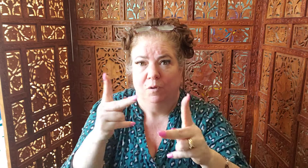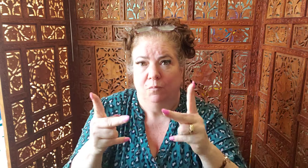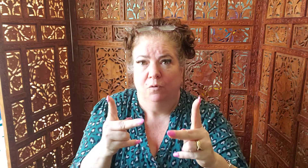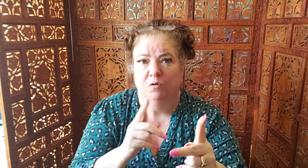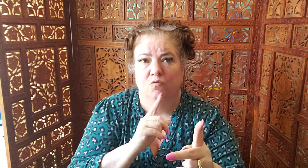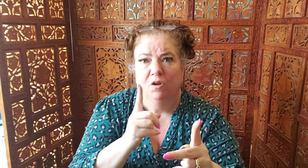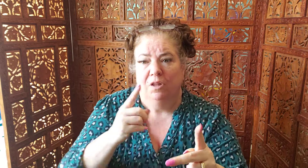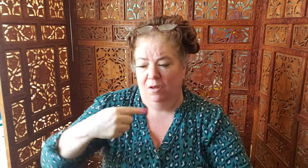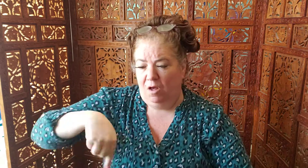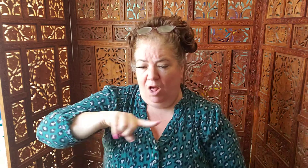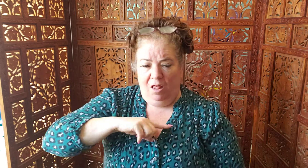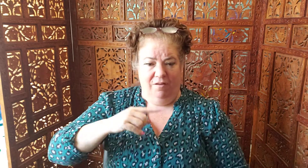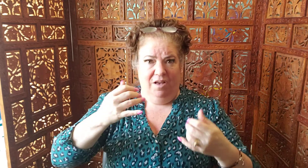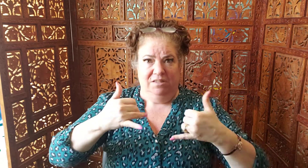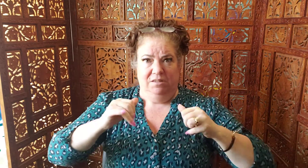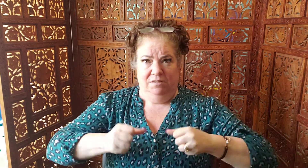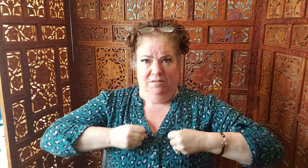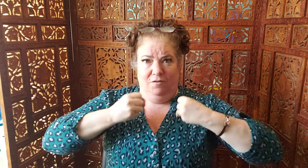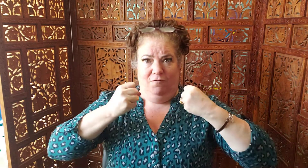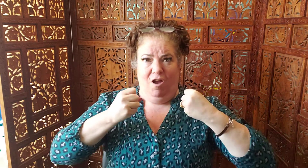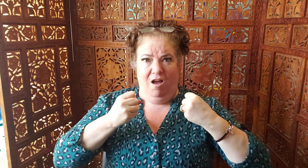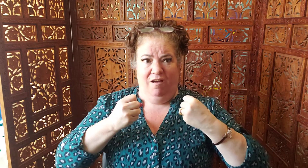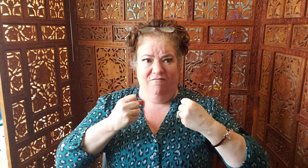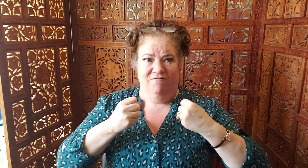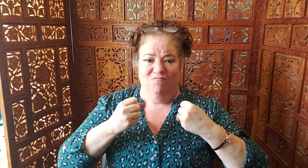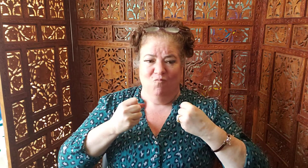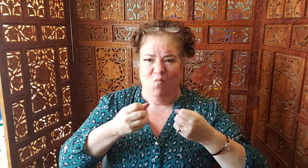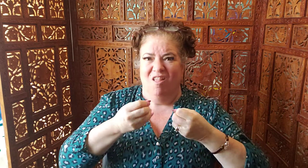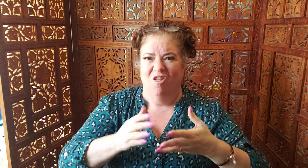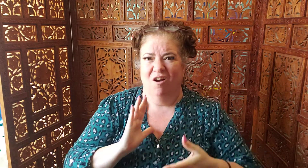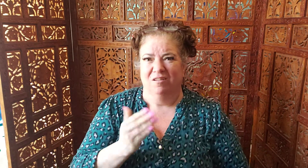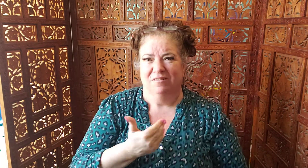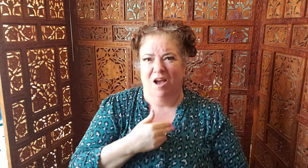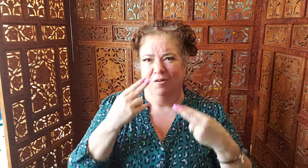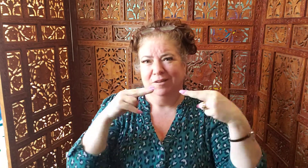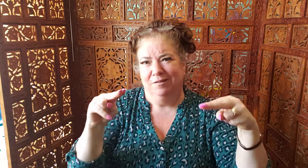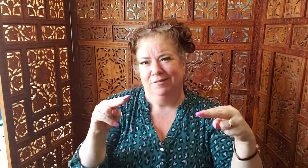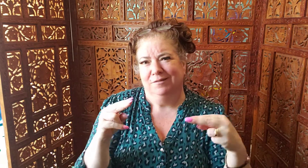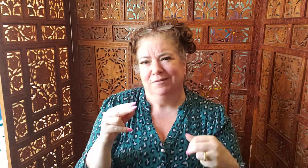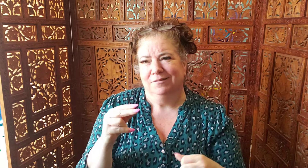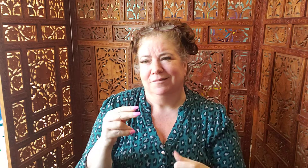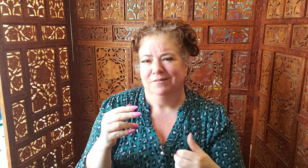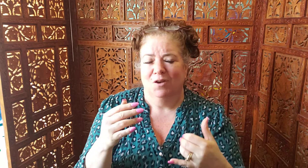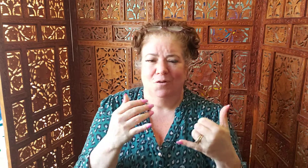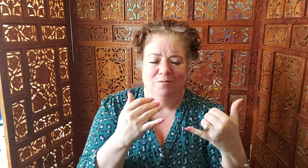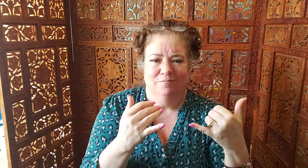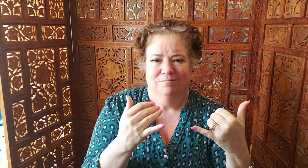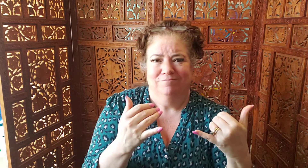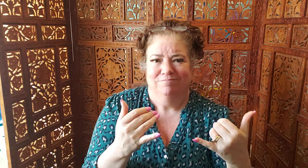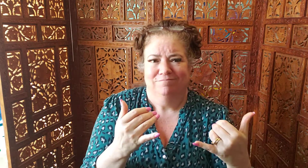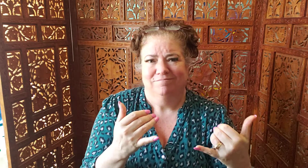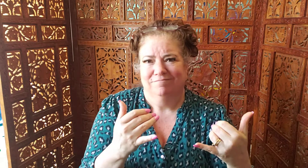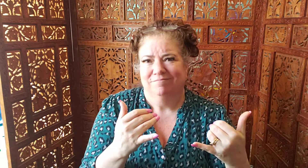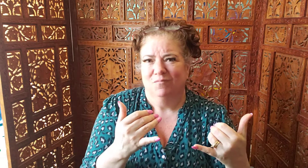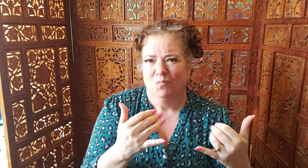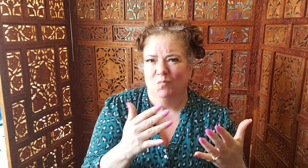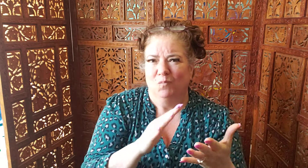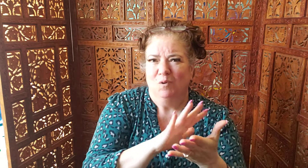And now, as we're looking at COVID, I don't think anybody who went through the AIDS crisis sees it quite the same